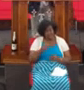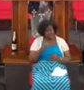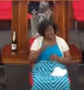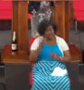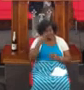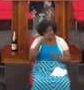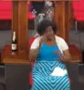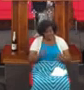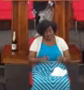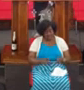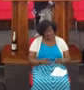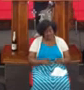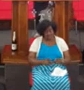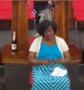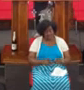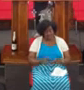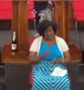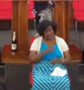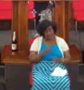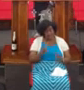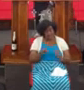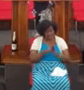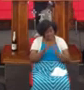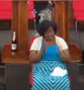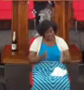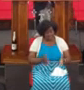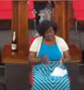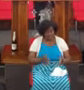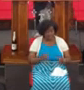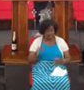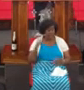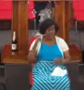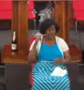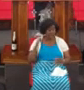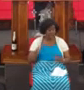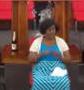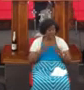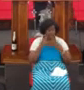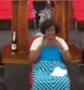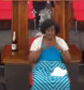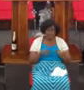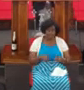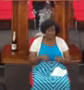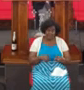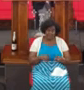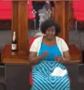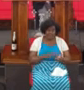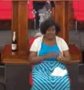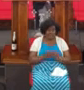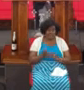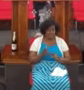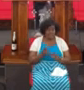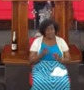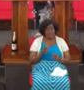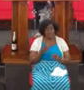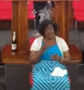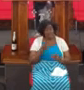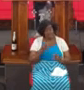Pharisees and the lawyers refused to answer. Jesus twice asked